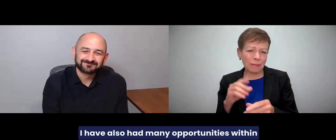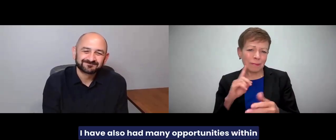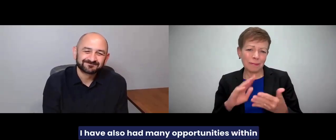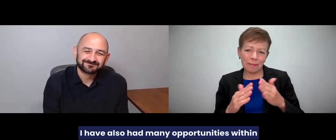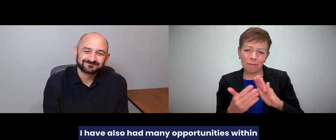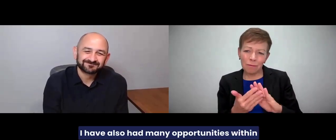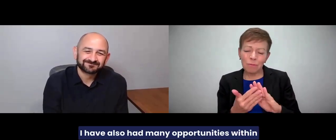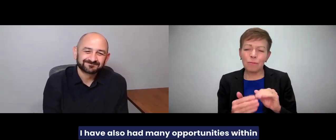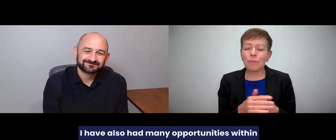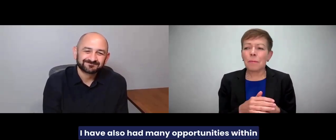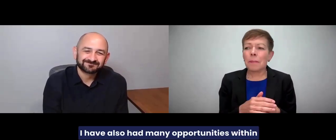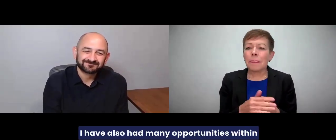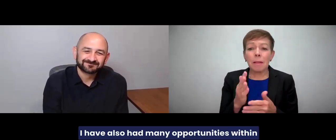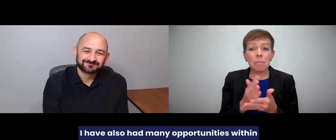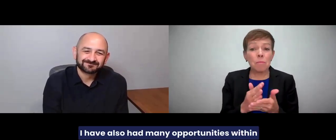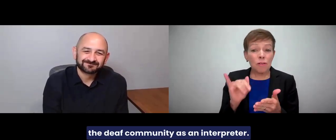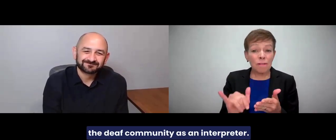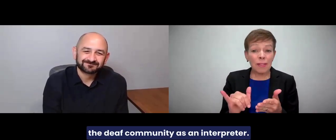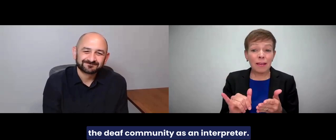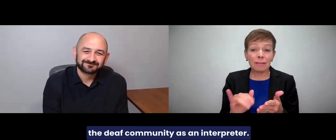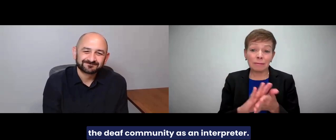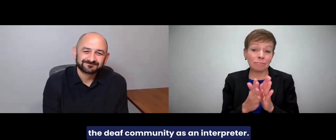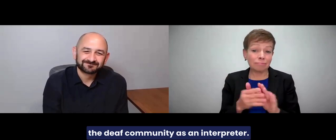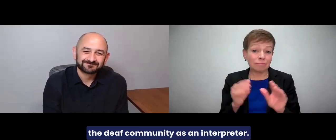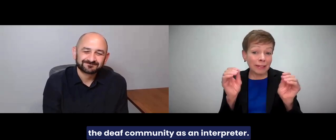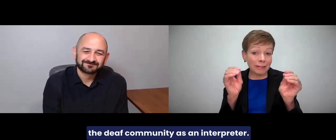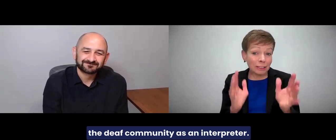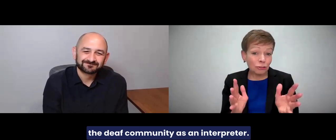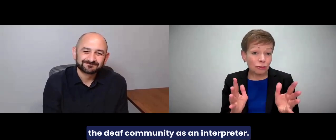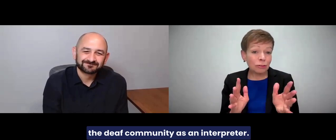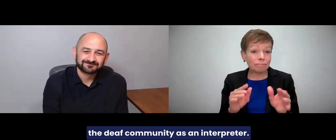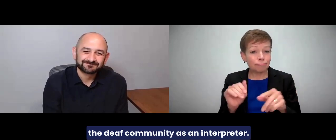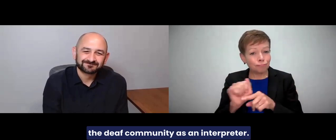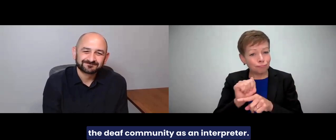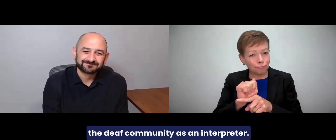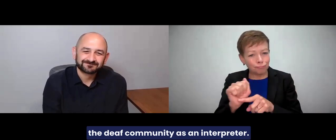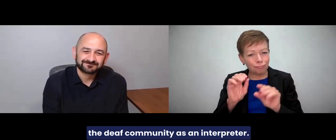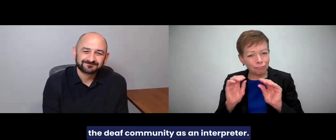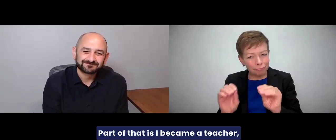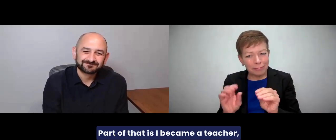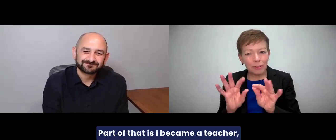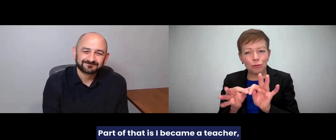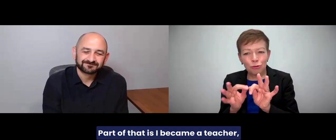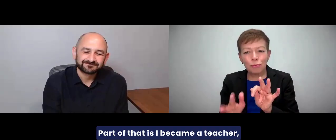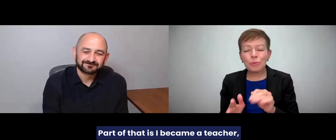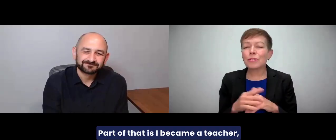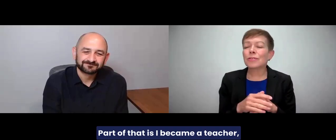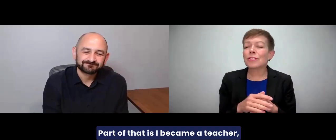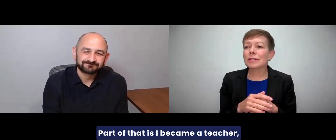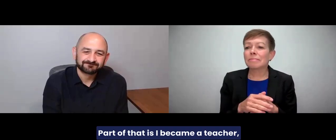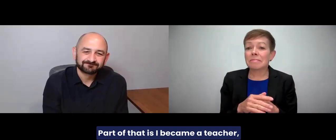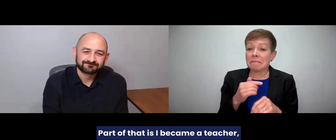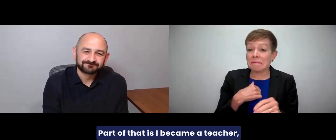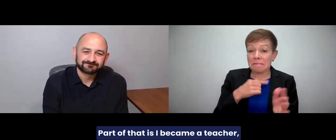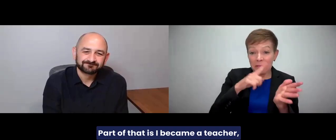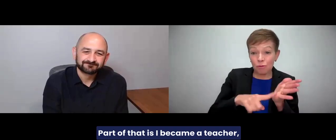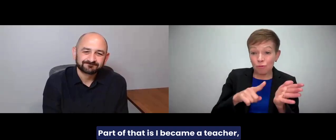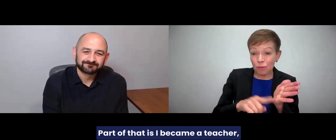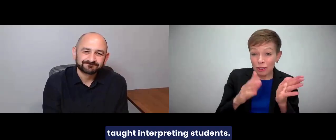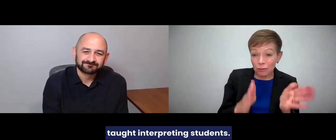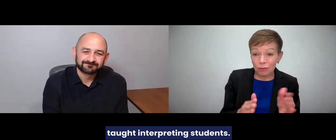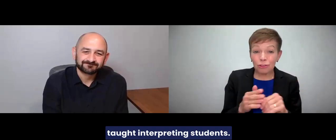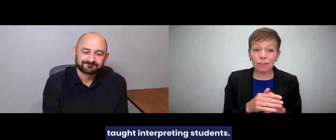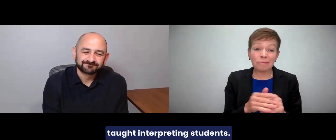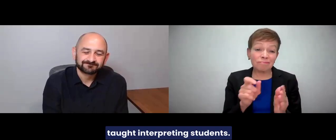I have also had many opportunities within the deaf community as an interpreter. Part of that is I became a